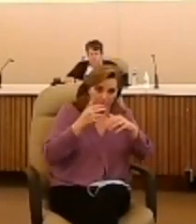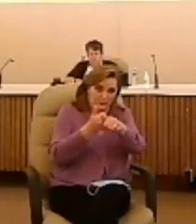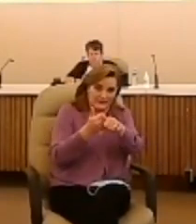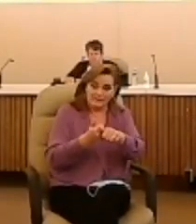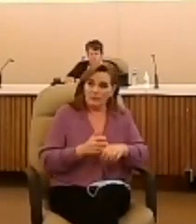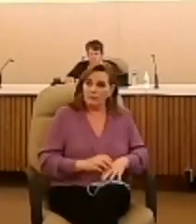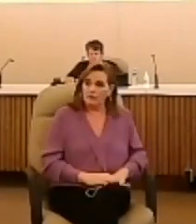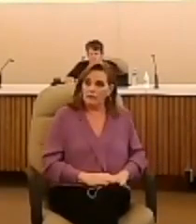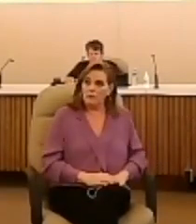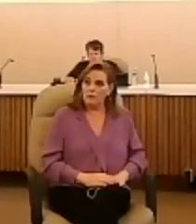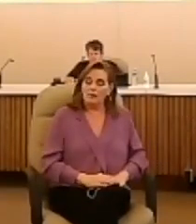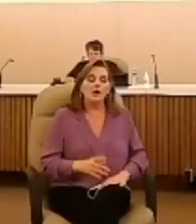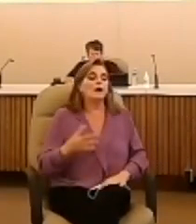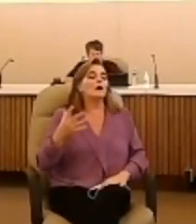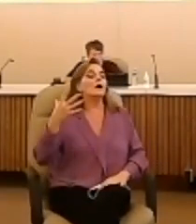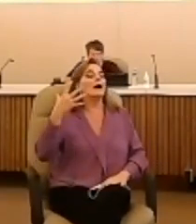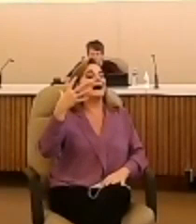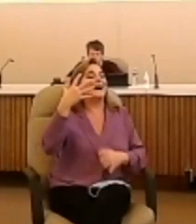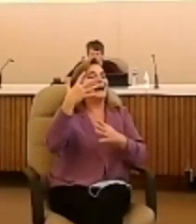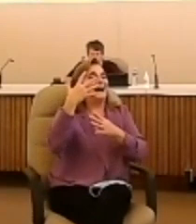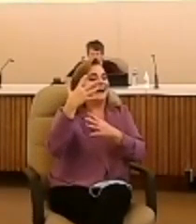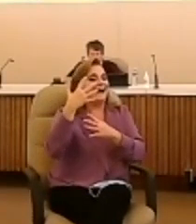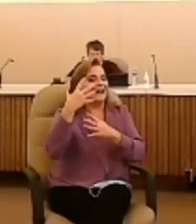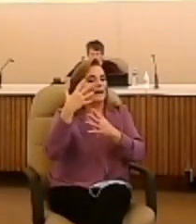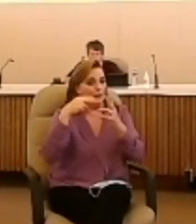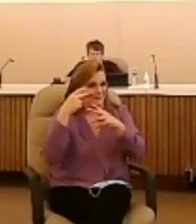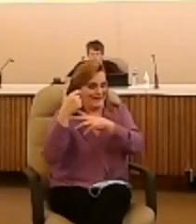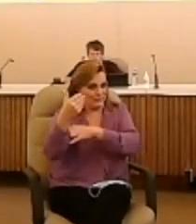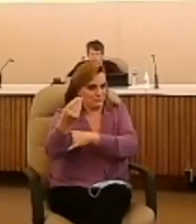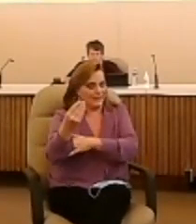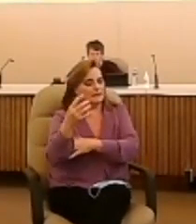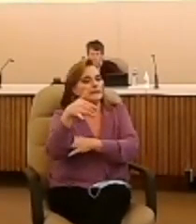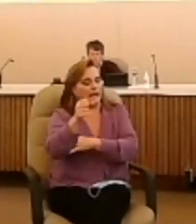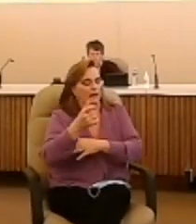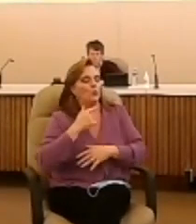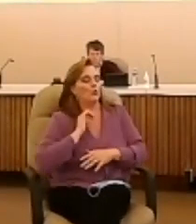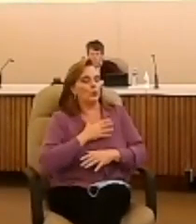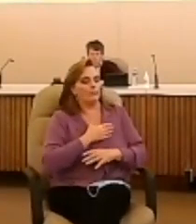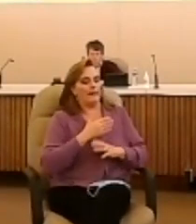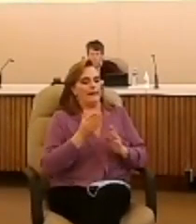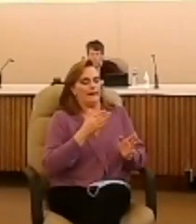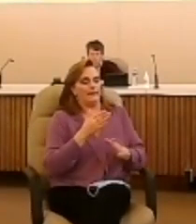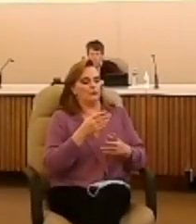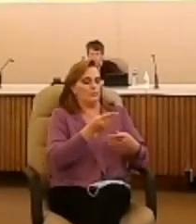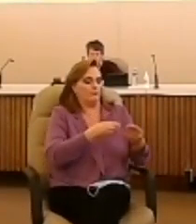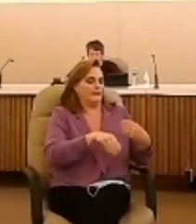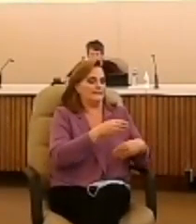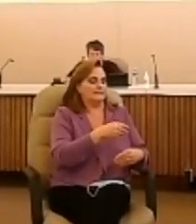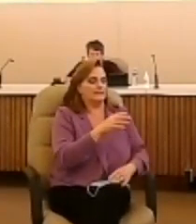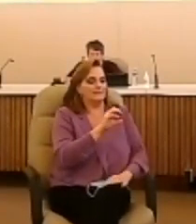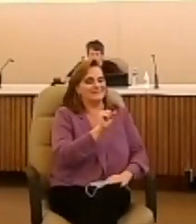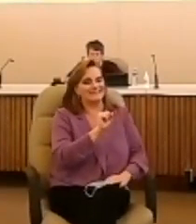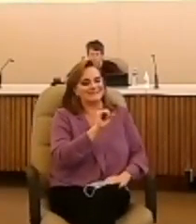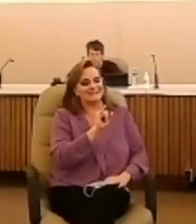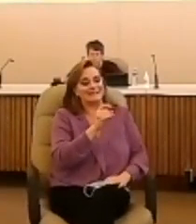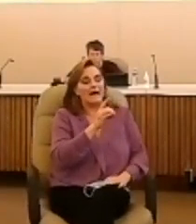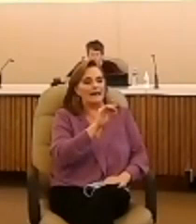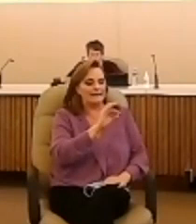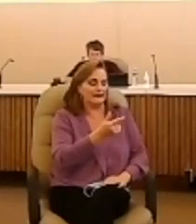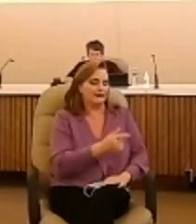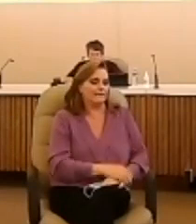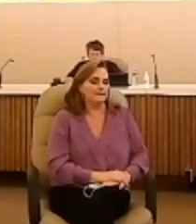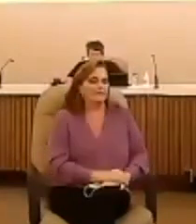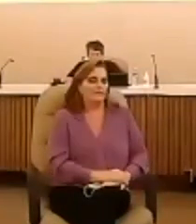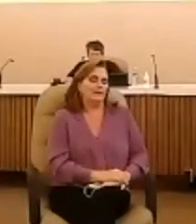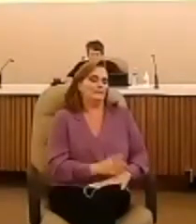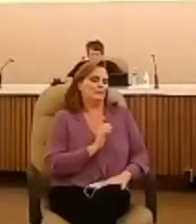outside? or- Outside, eventually, yes, we plan on redoing the siding and everything. For the most part, we already